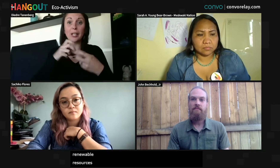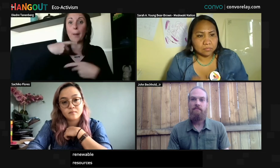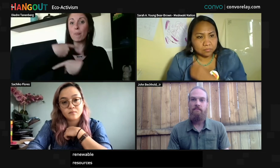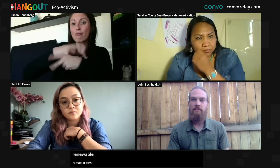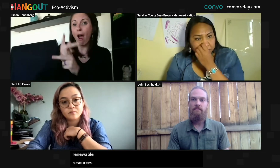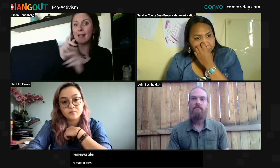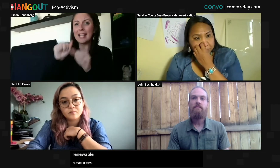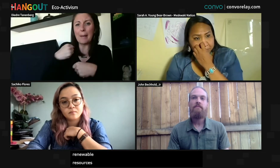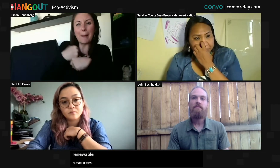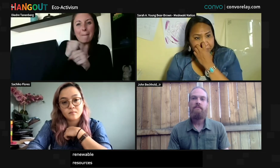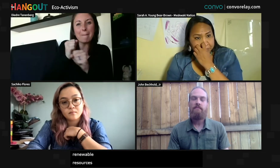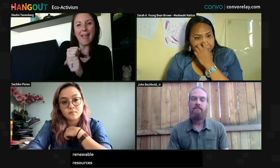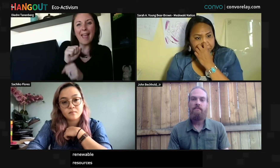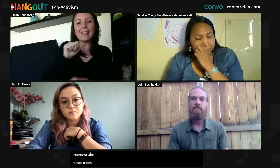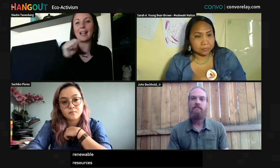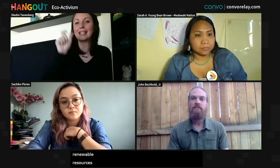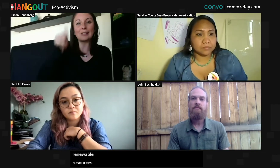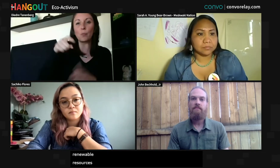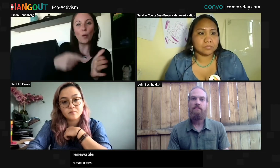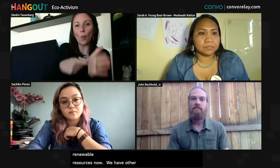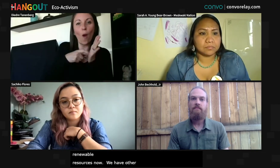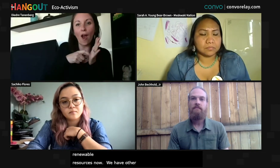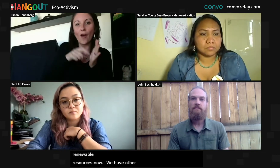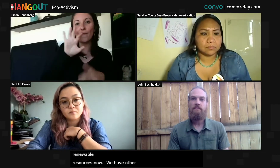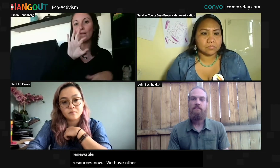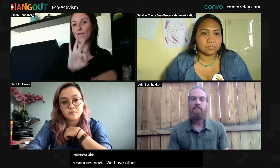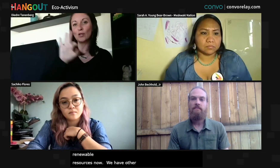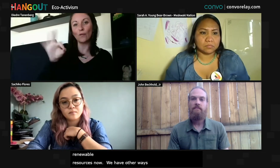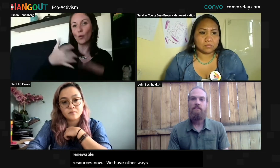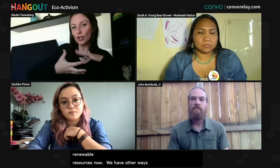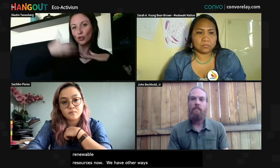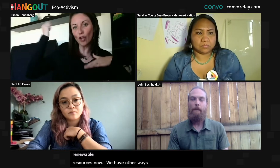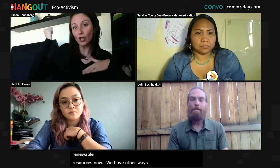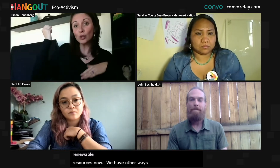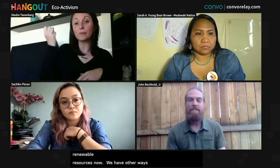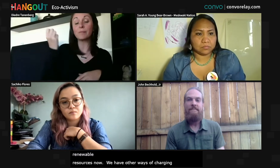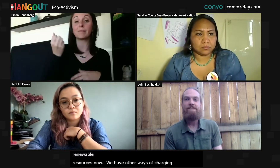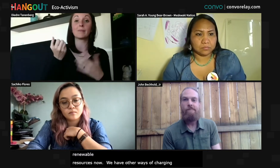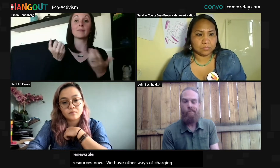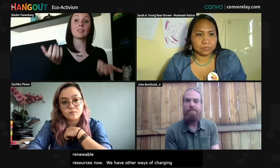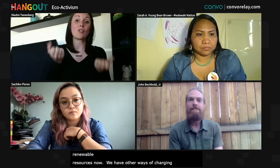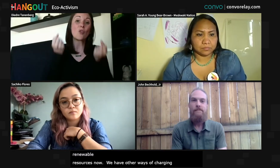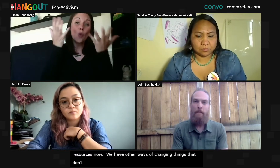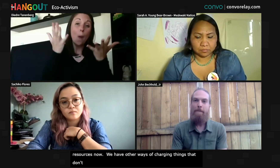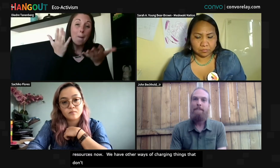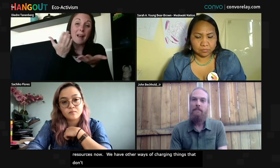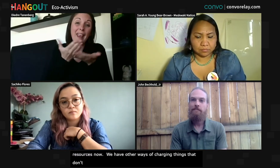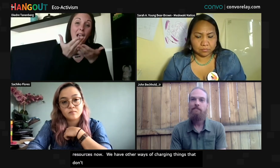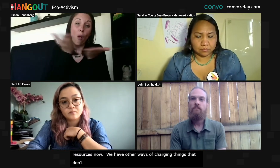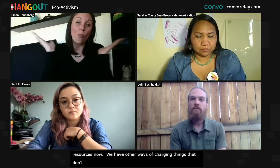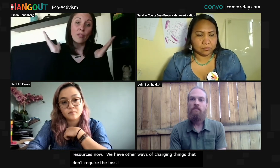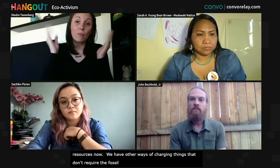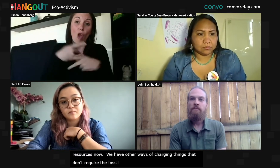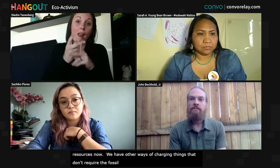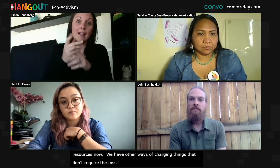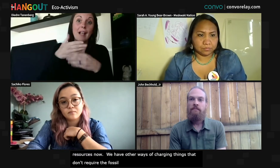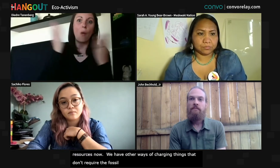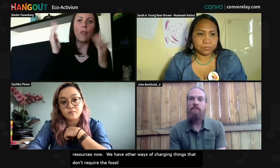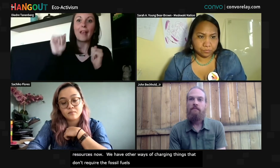We have other ways of charging things that don't require the fossil fuels that we're taking. So